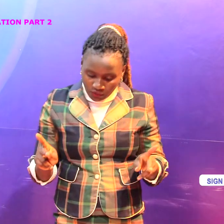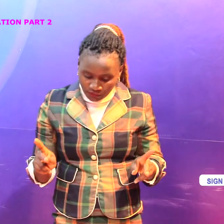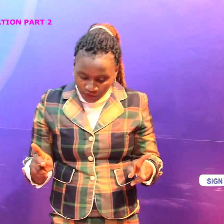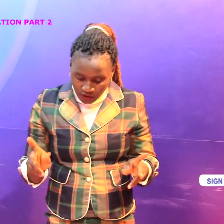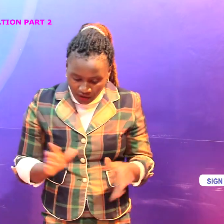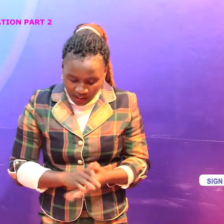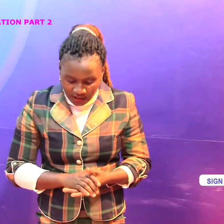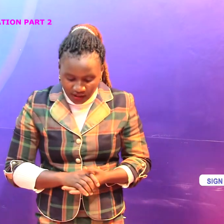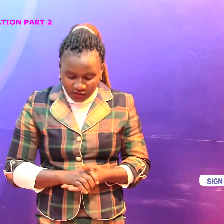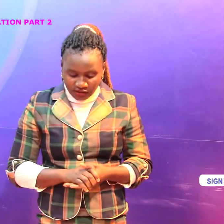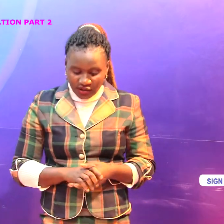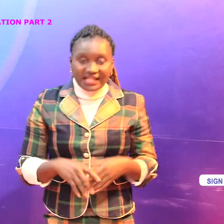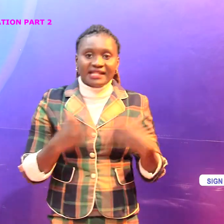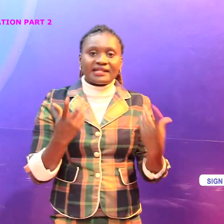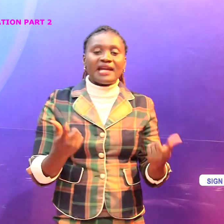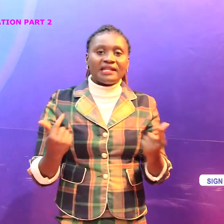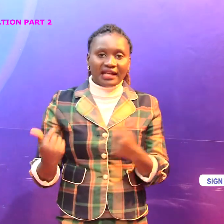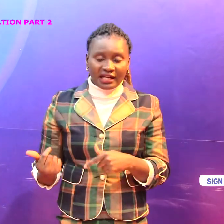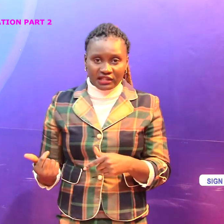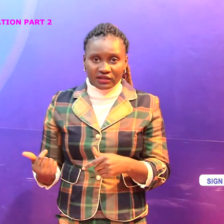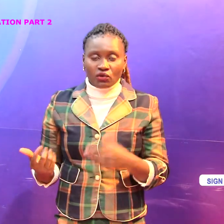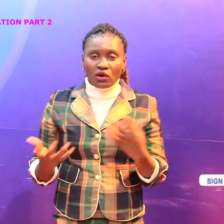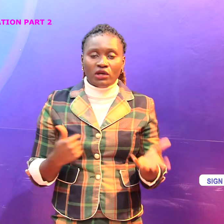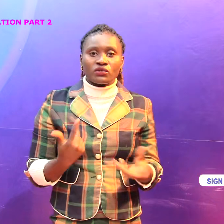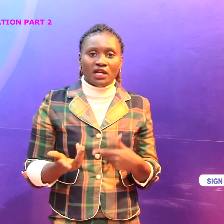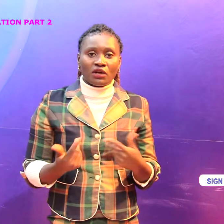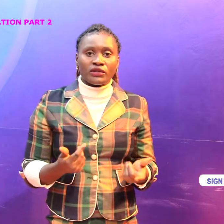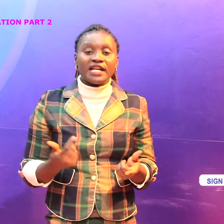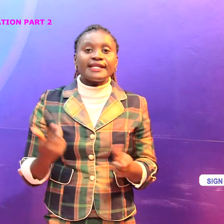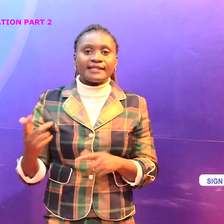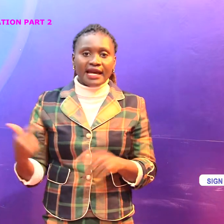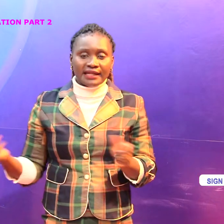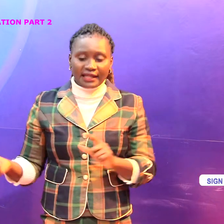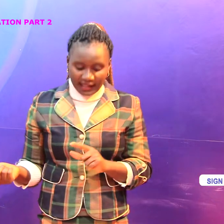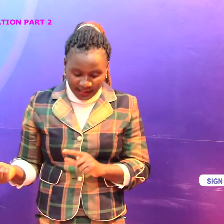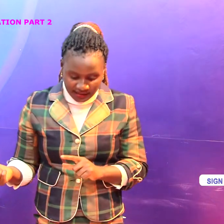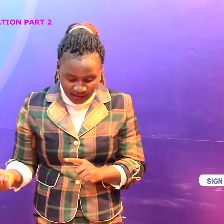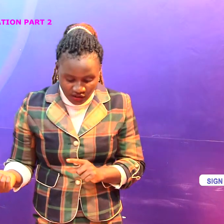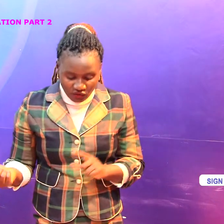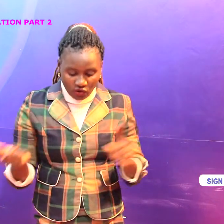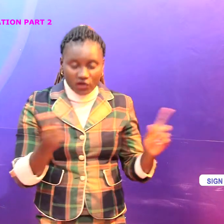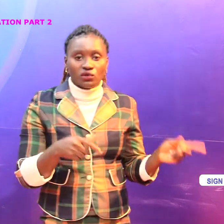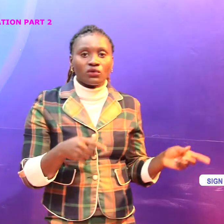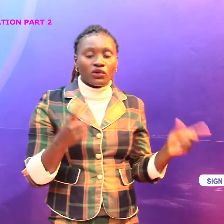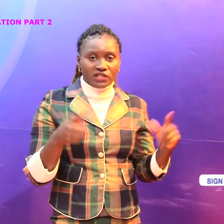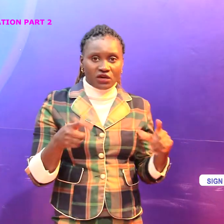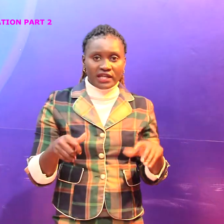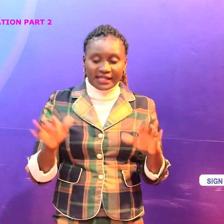Kisumu. Okay, so the signed English, so we are going to check on the signed English. We are going to look or check on the